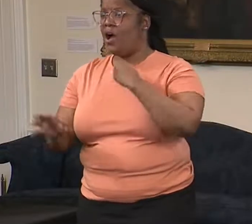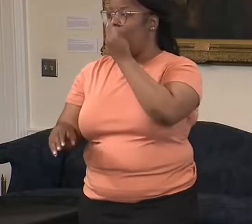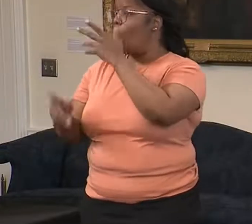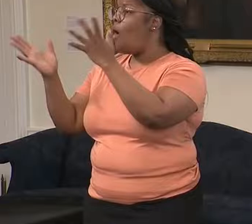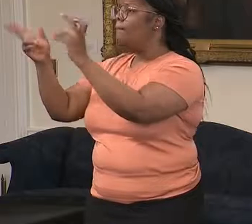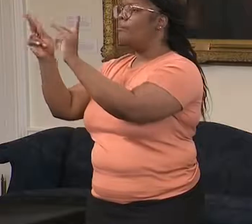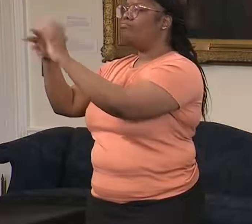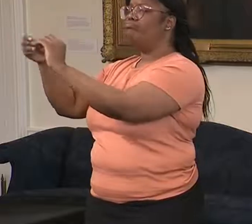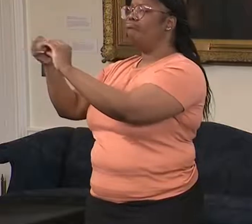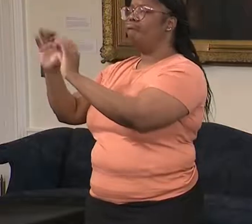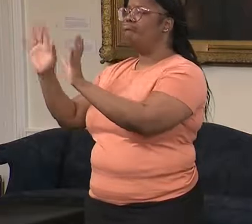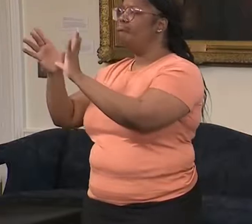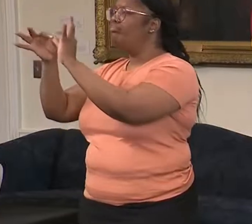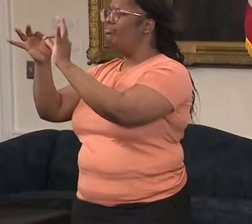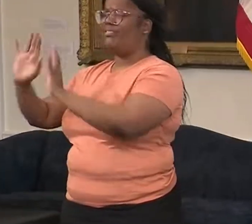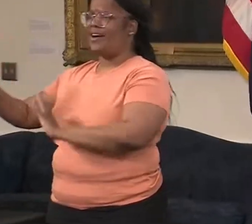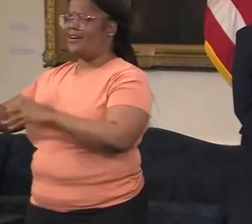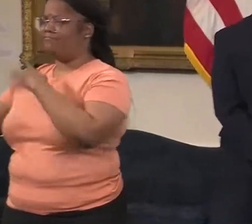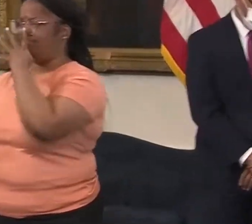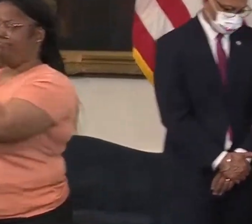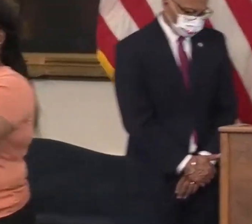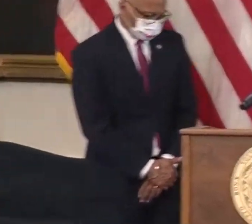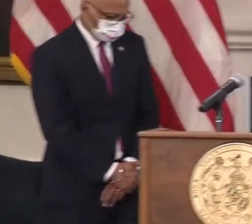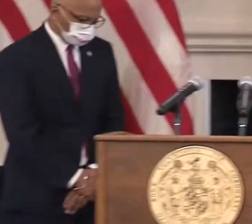have to say. Thank you.